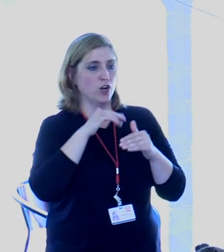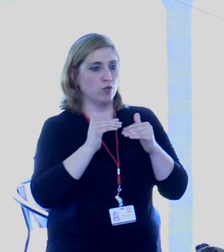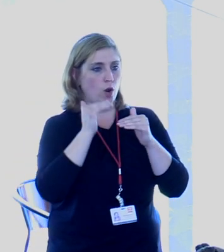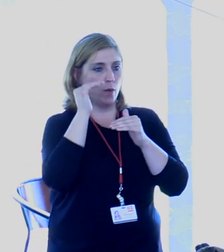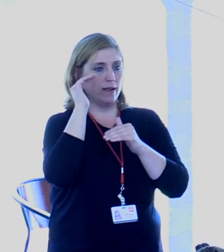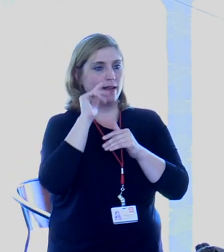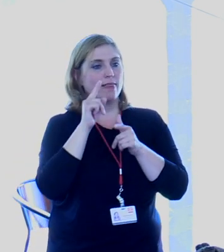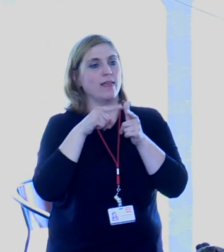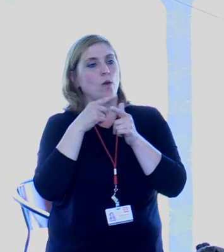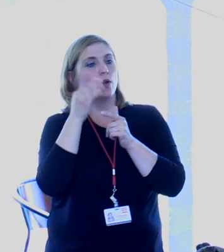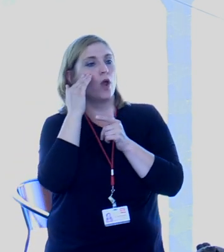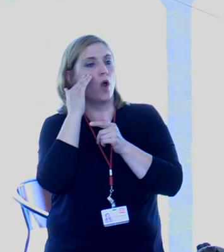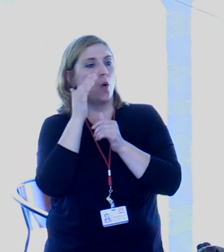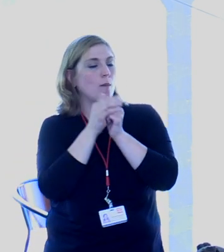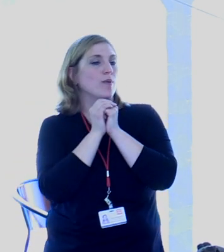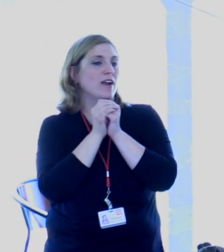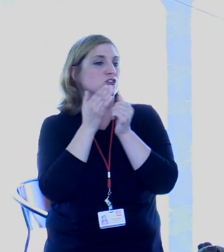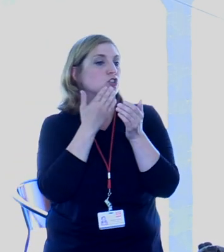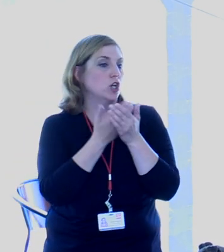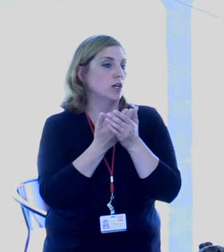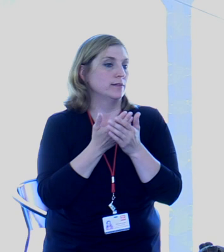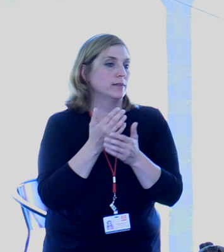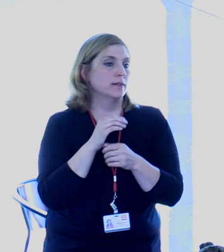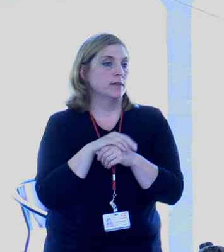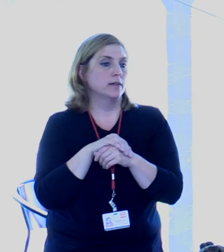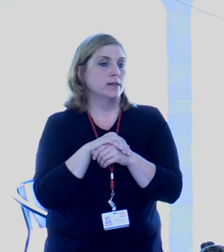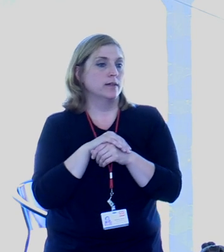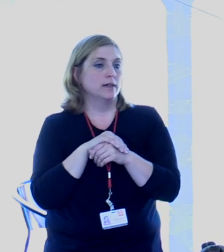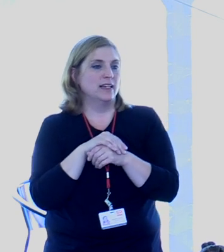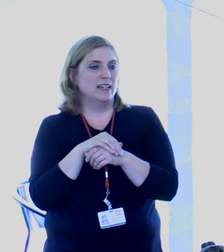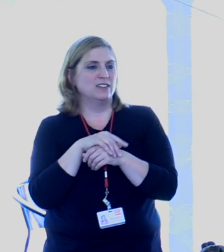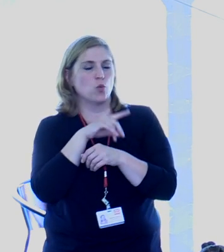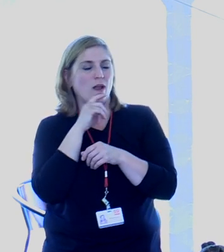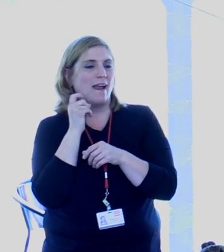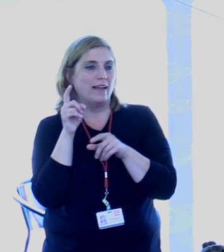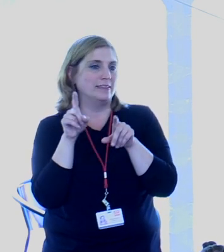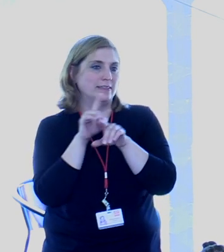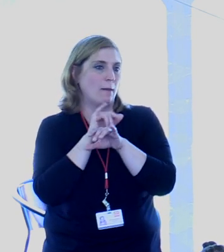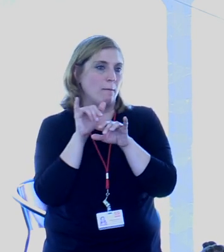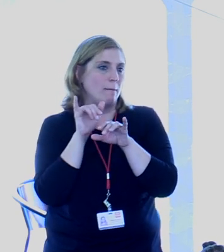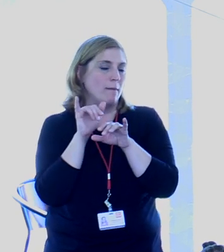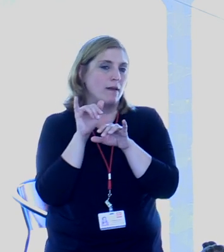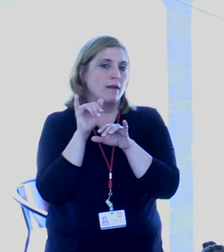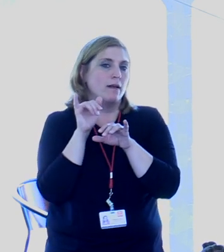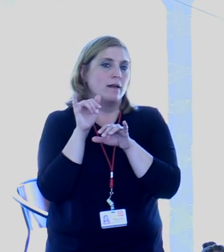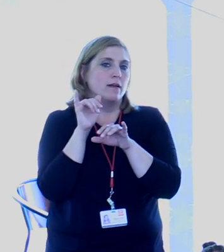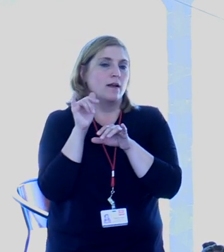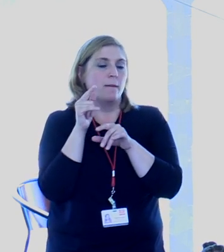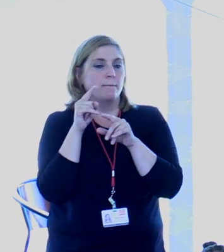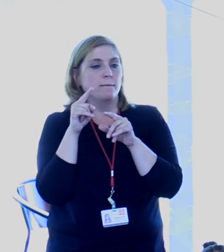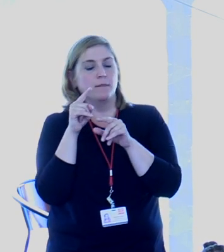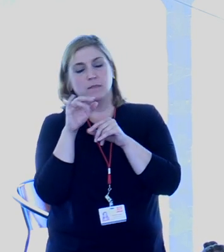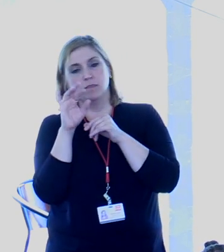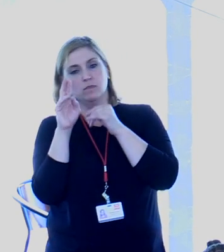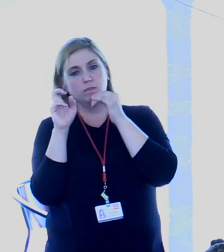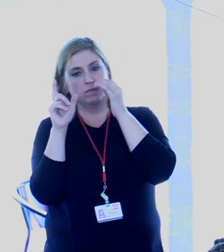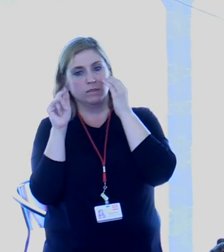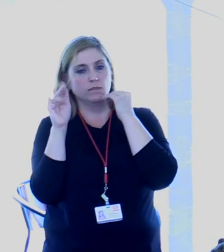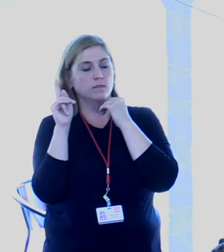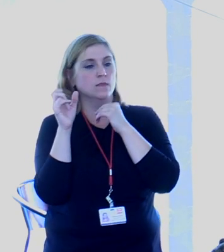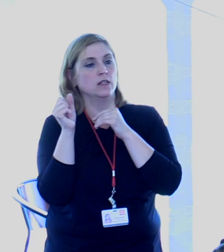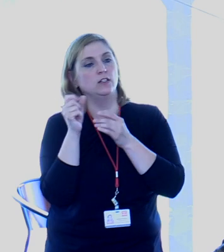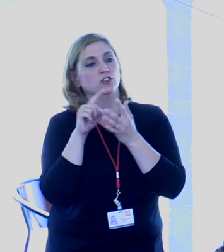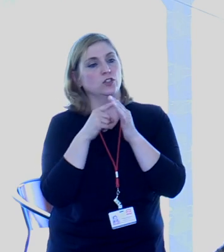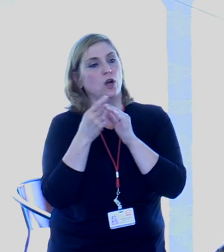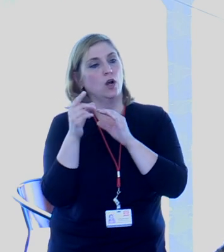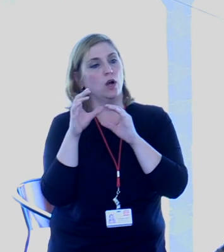good. Okay, then our prayer is good, even though it's dry in the same way that, in fact, the Israelites started to complain about this